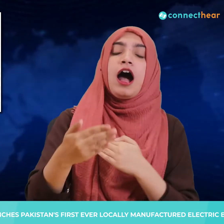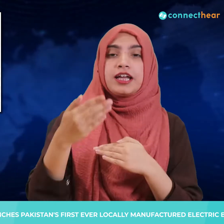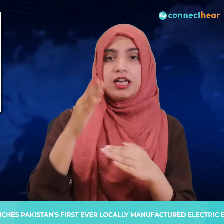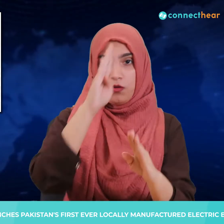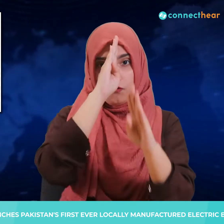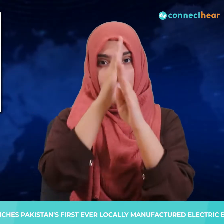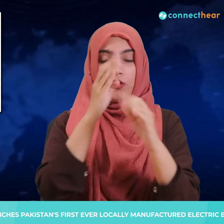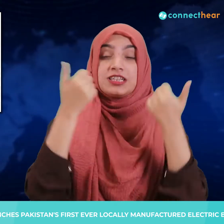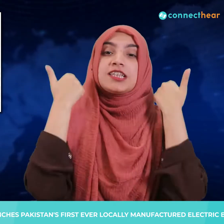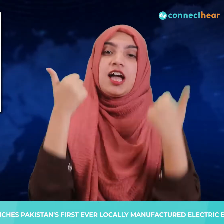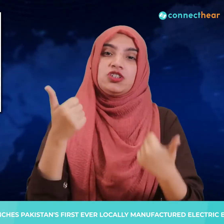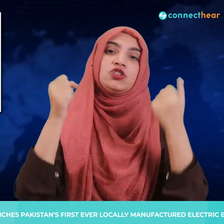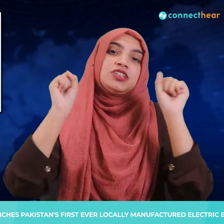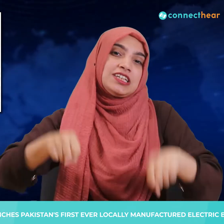the future.